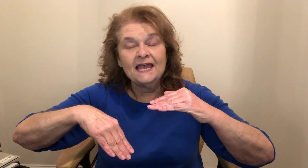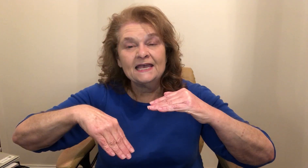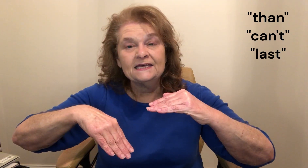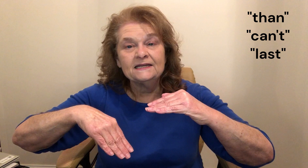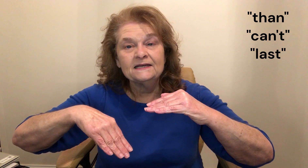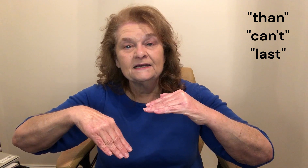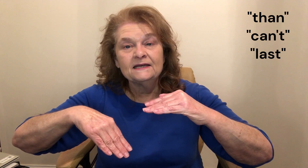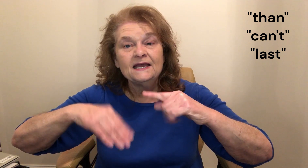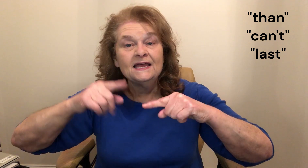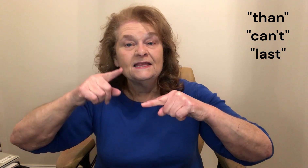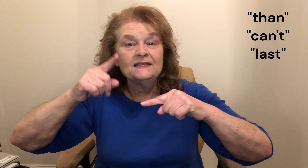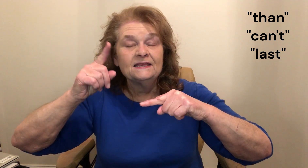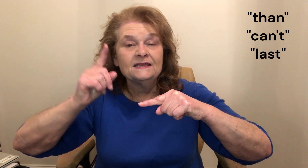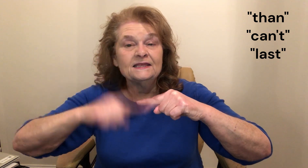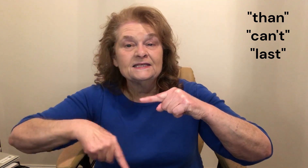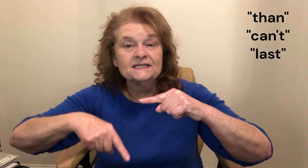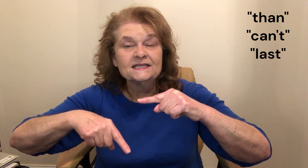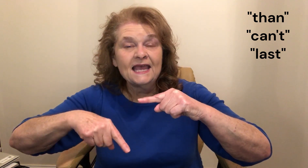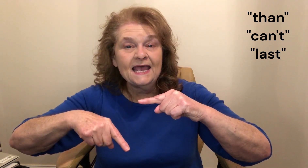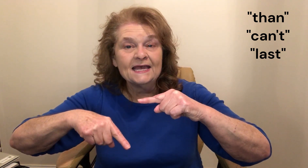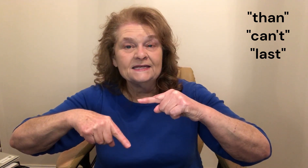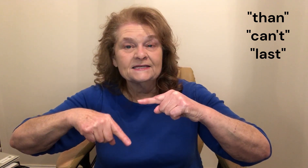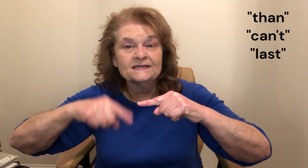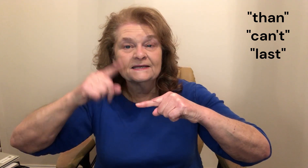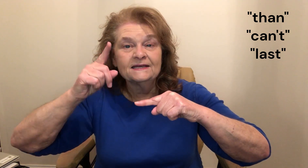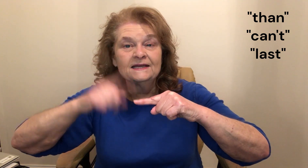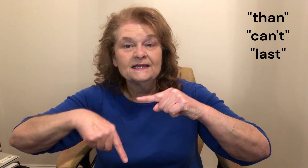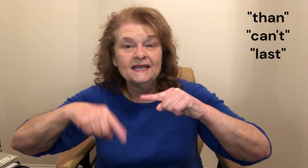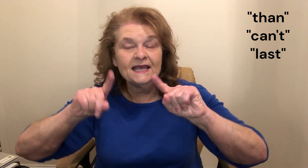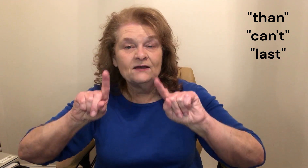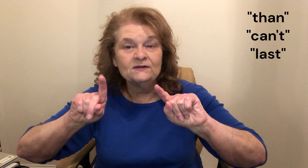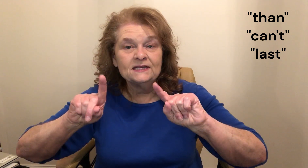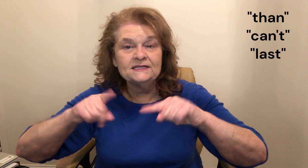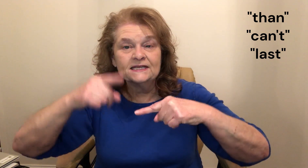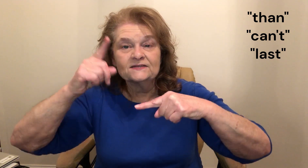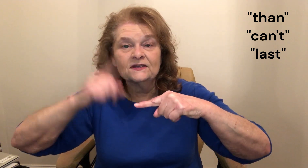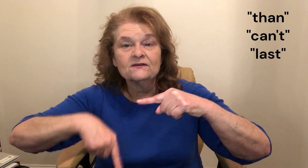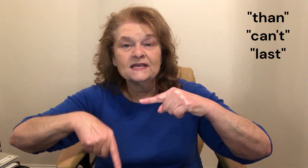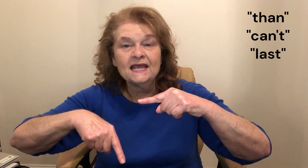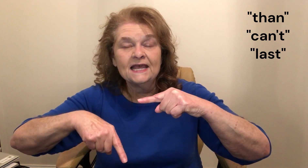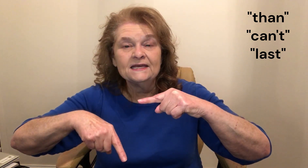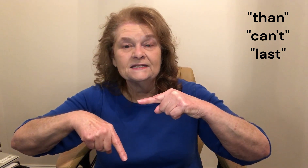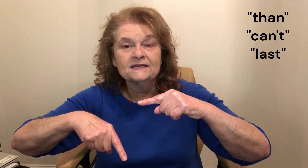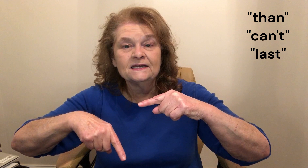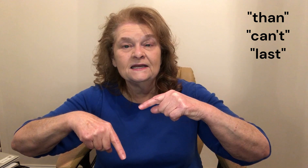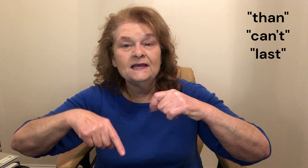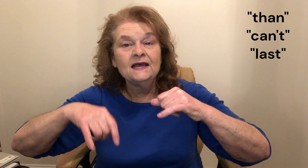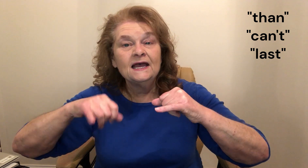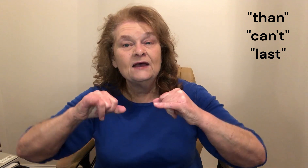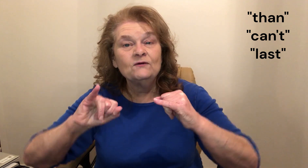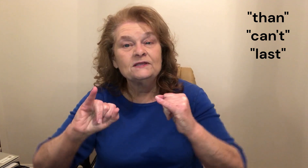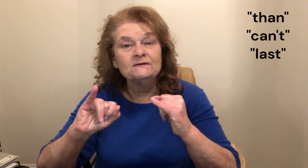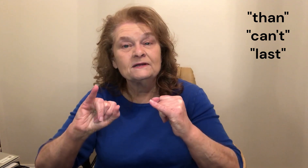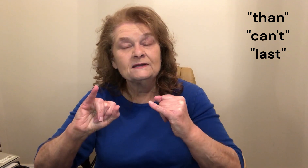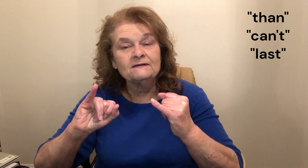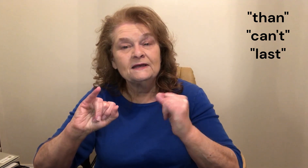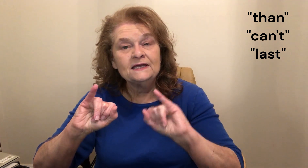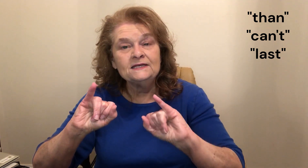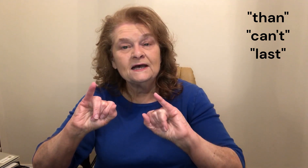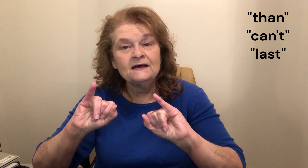than. This is can't with the index finger, can't, and with your